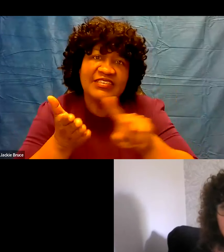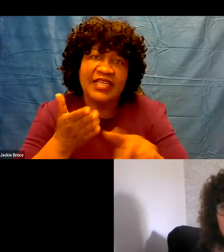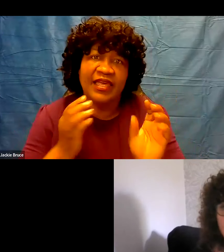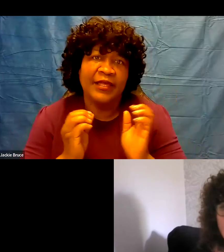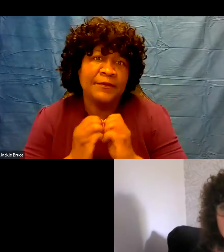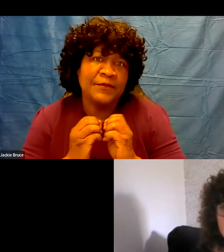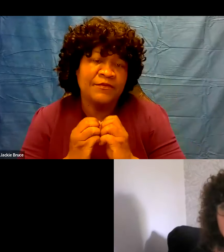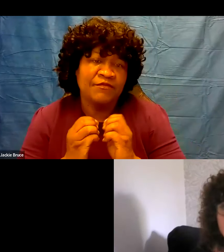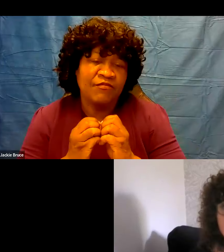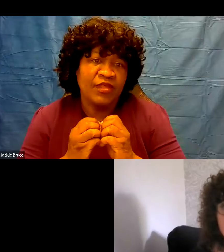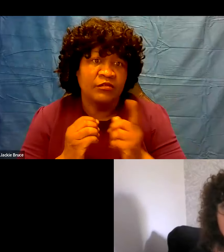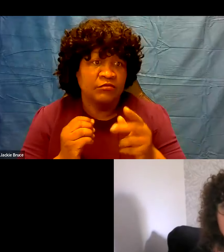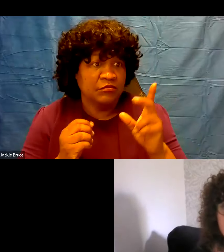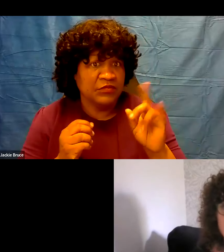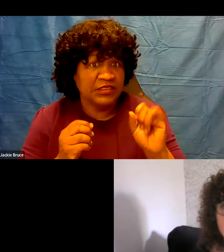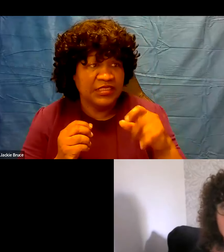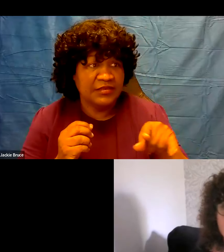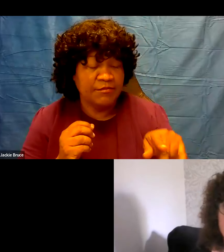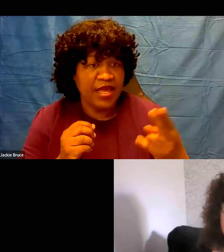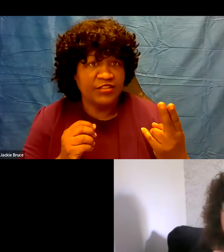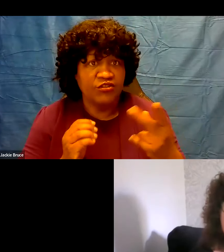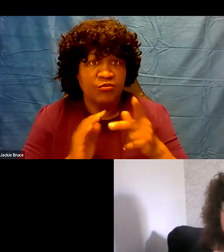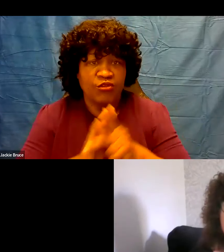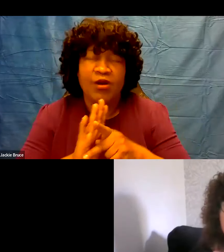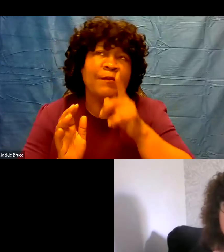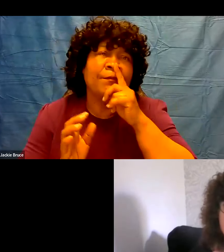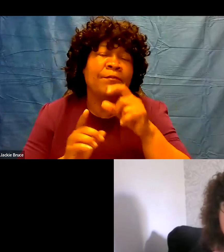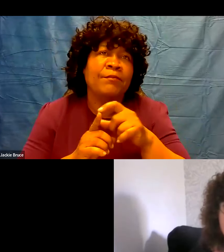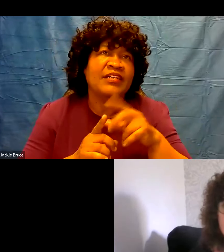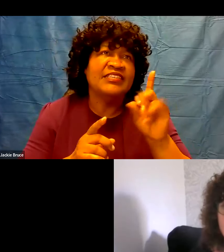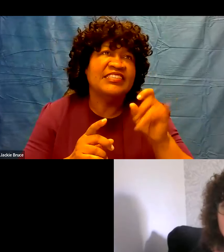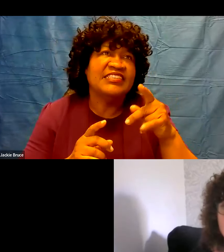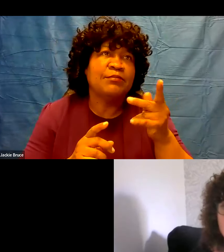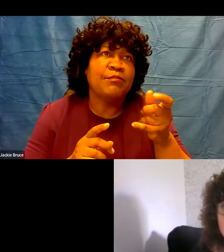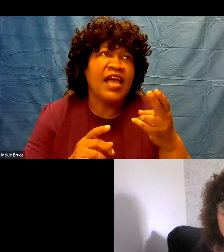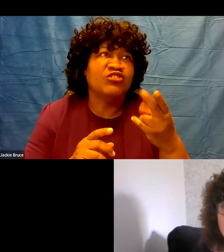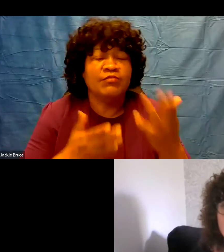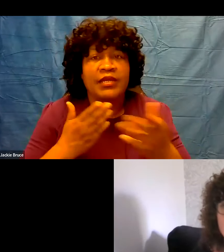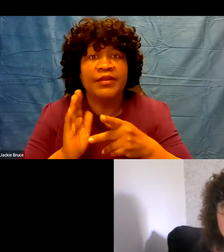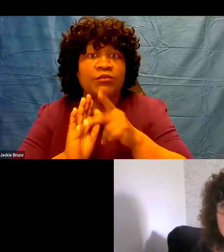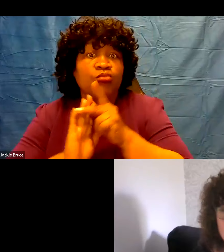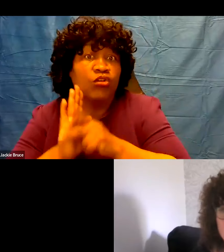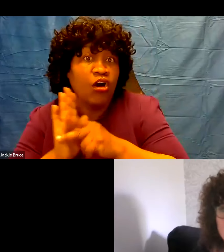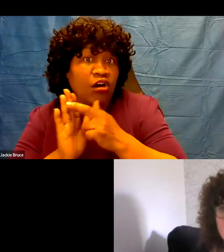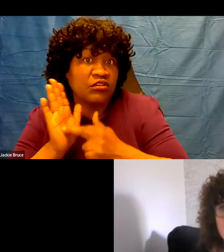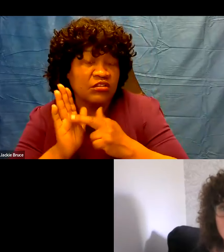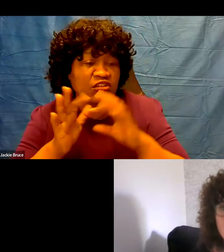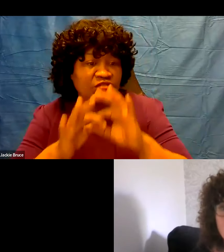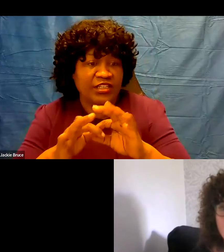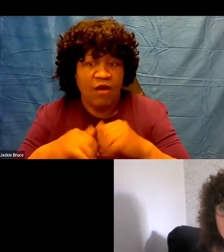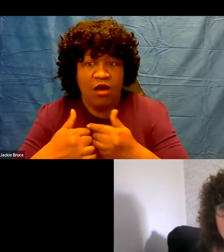whether dispatch protocols, and maybe it's not dispatch, but it's really, you know, protocols related to